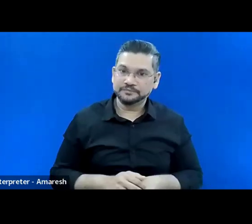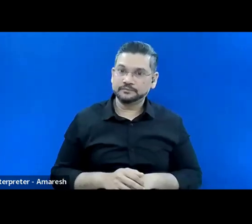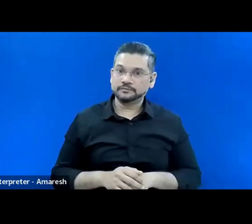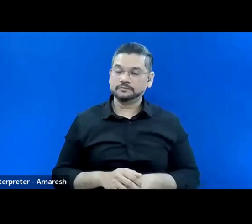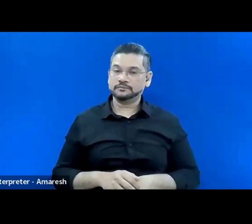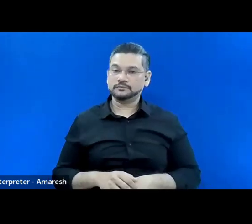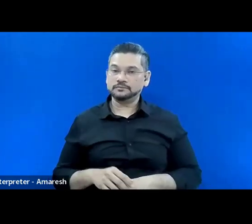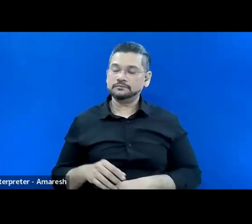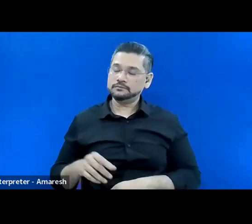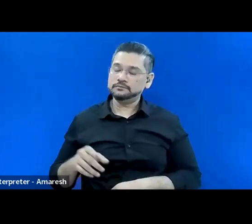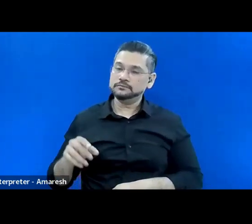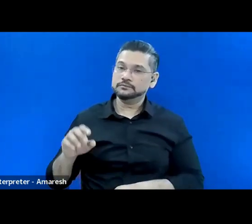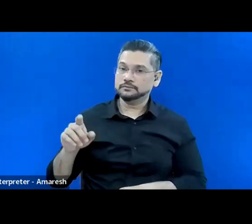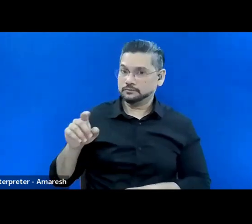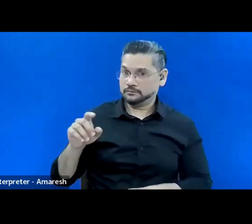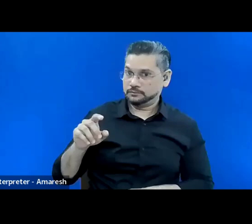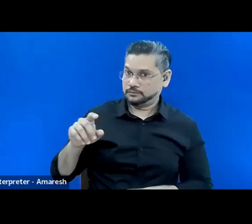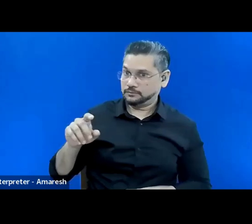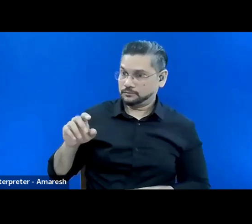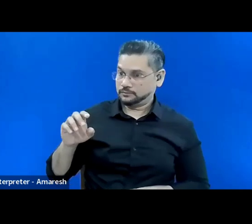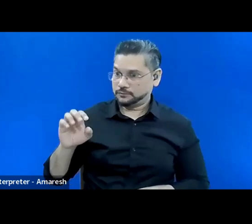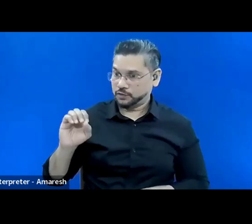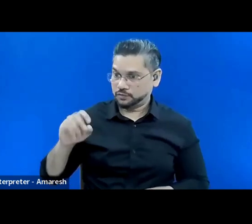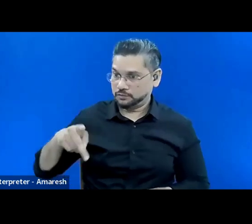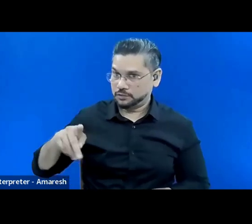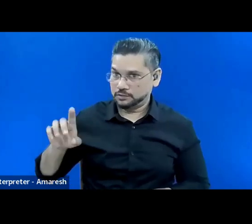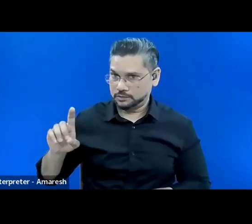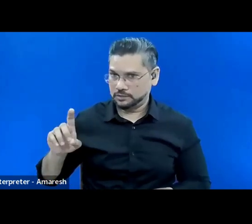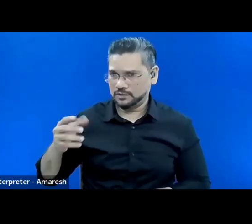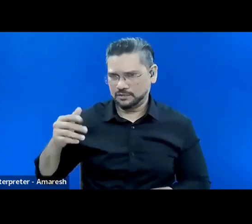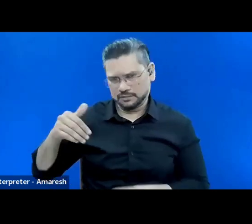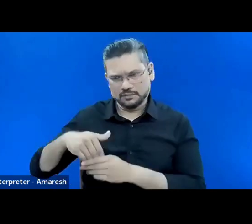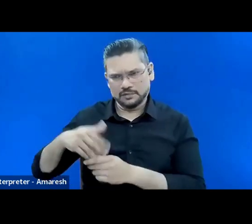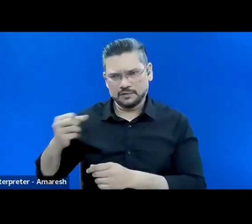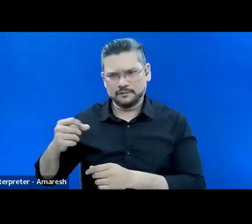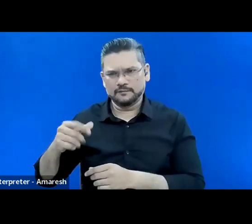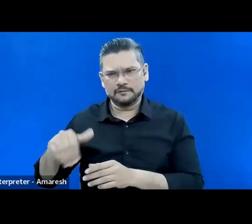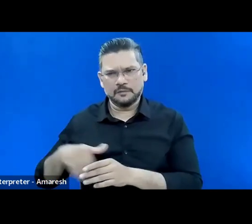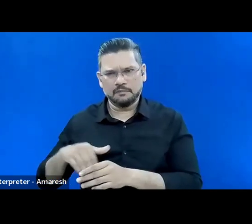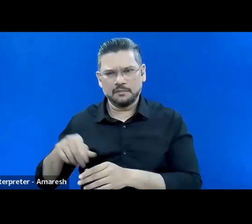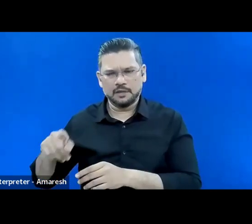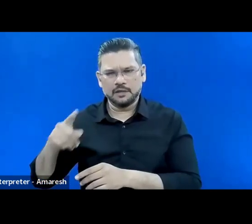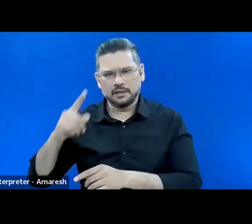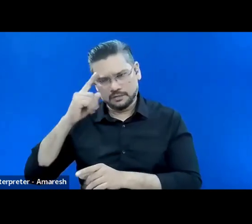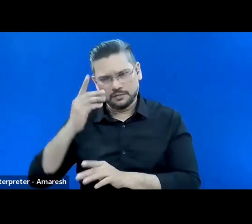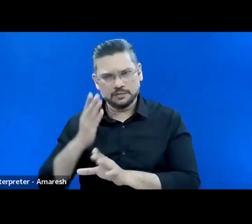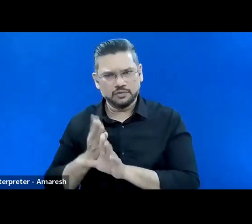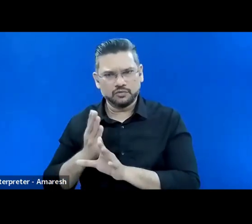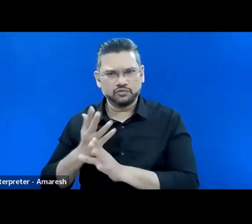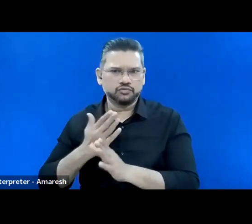been founding members of IDA, still the movement as such still remains